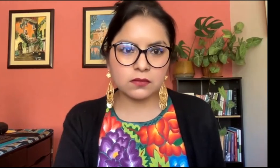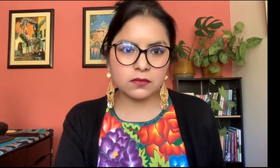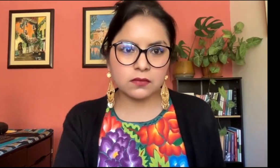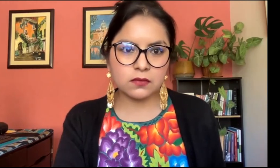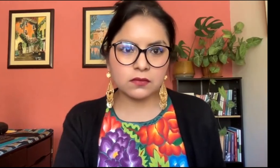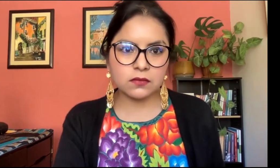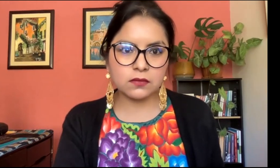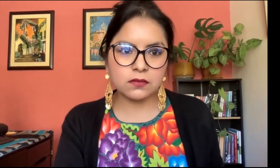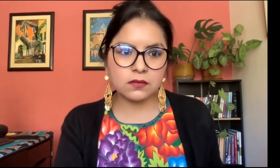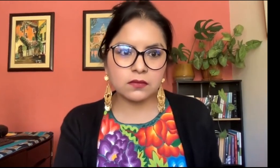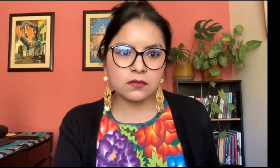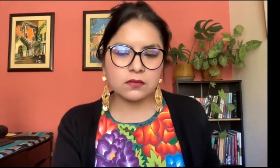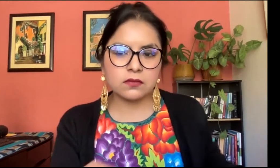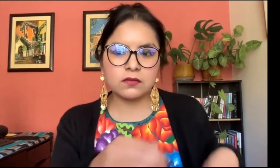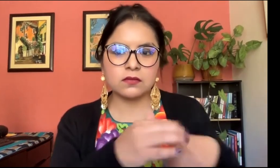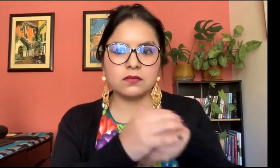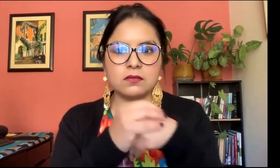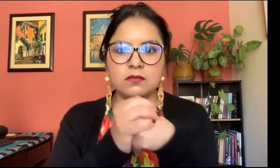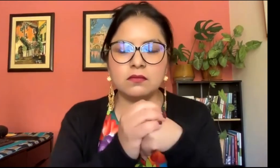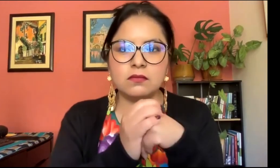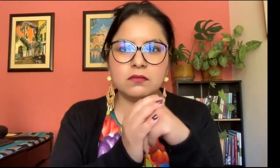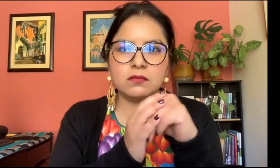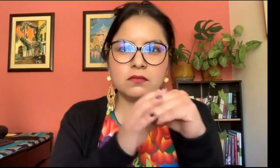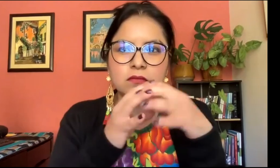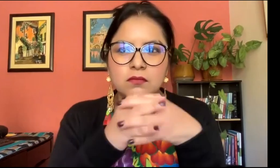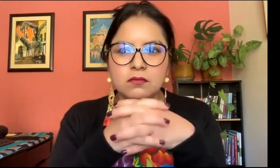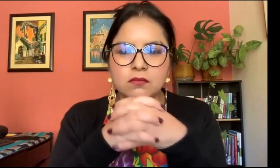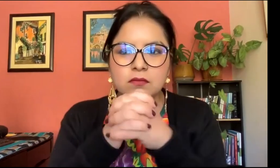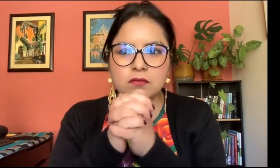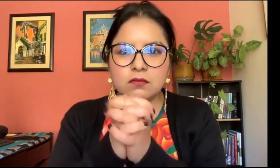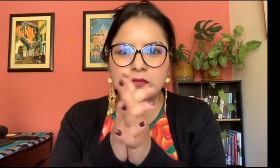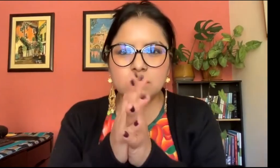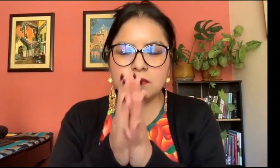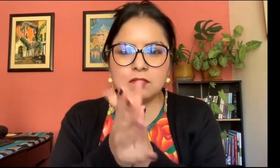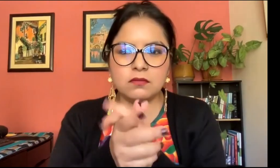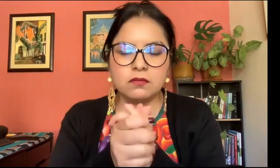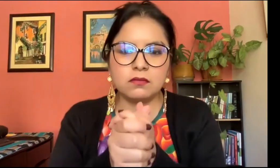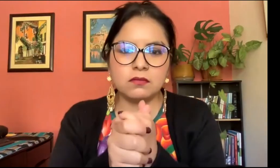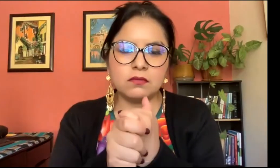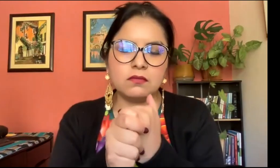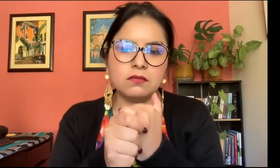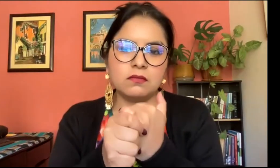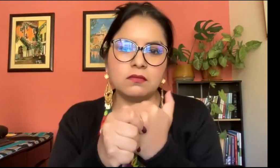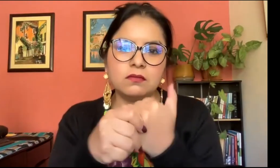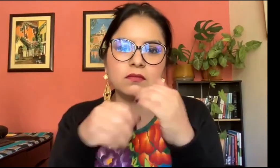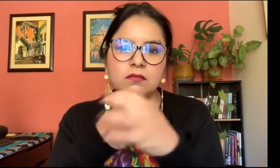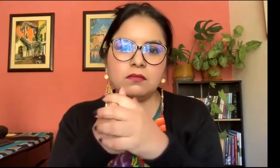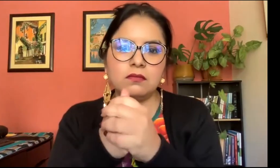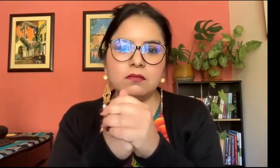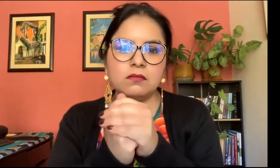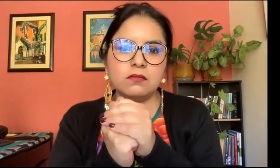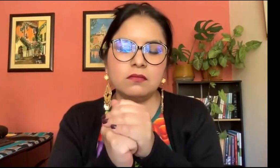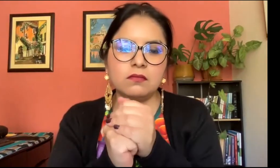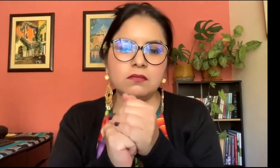organized, including all the different communities, which something before were excluding millions of people in the world. So this will